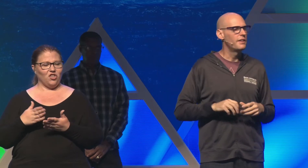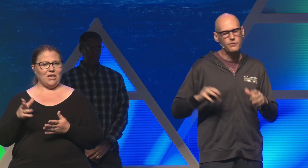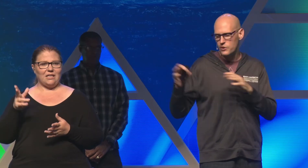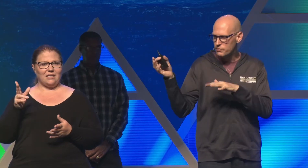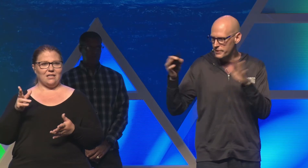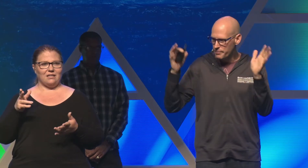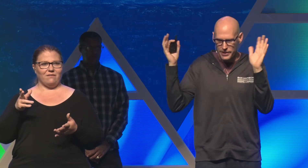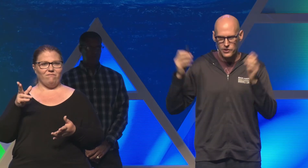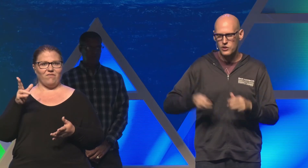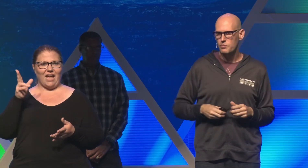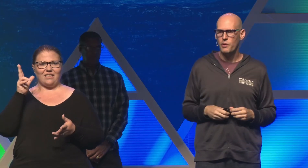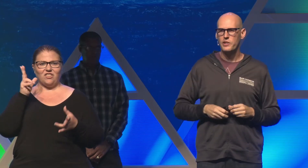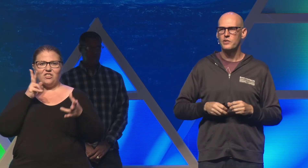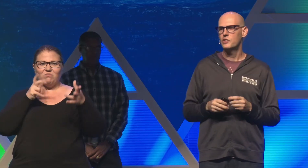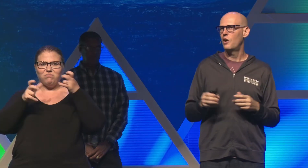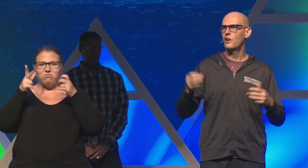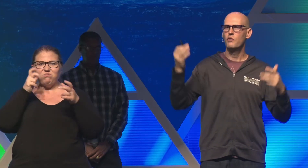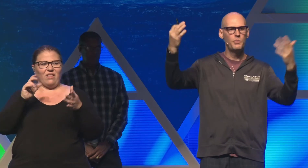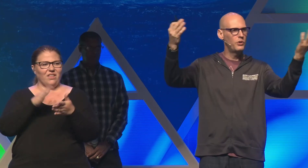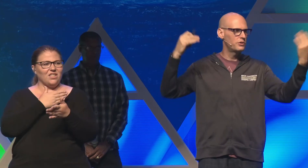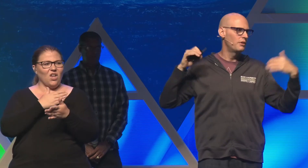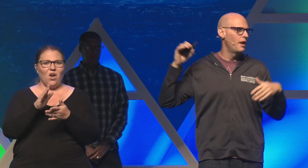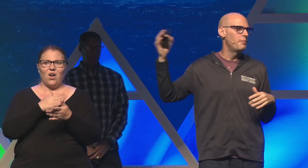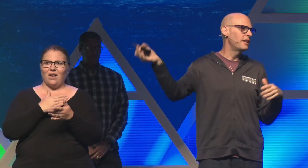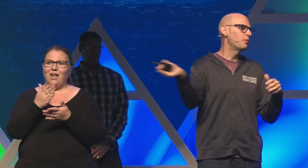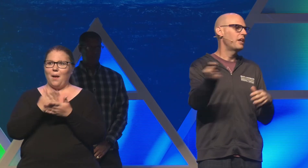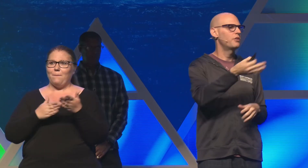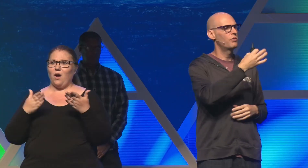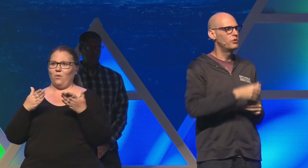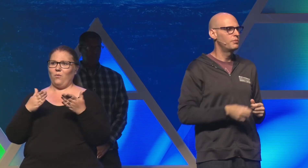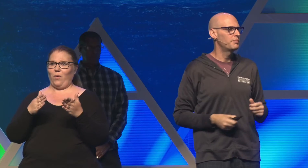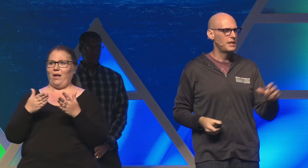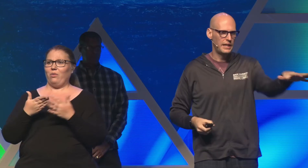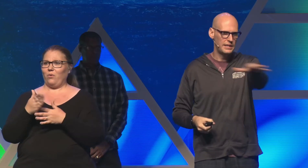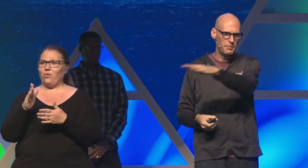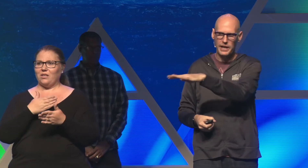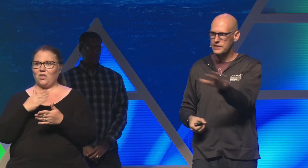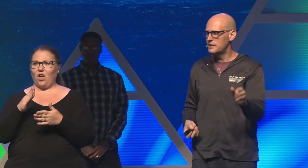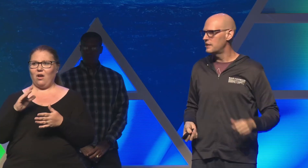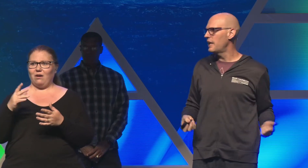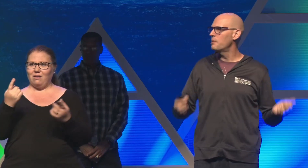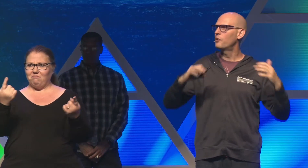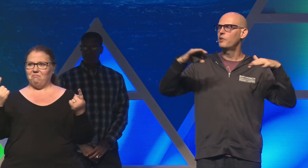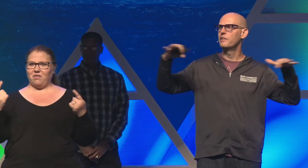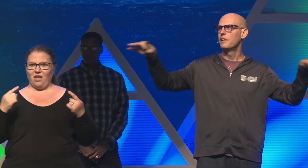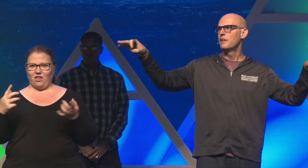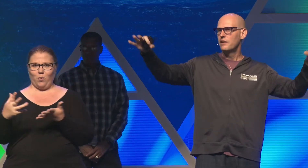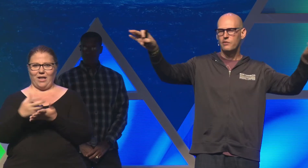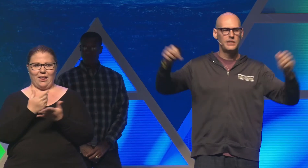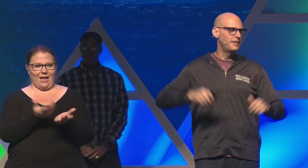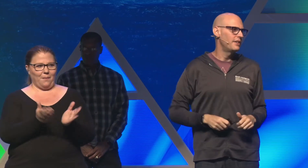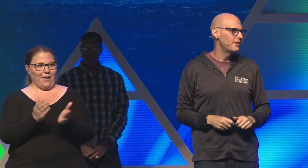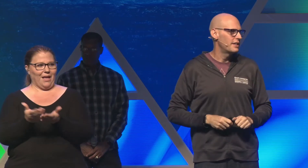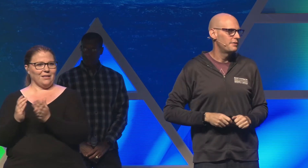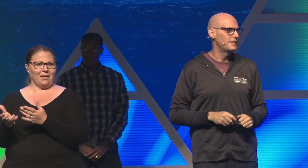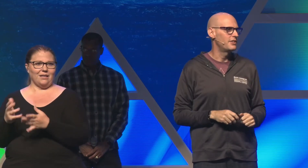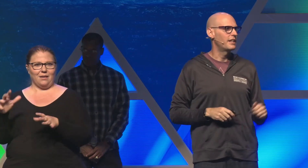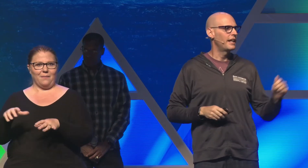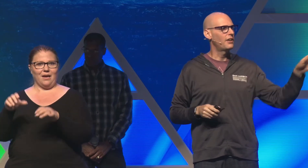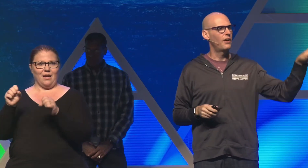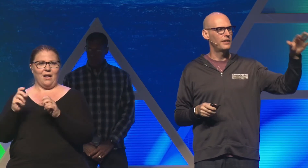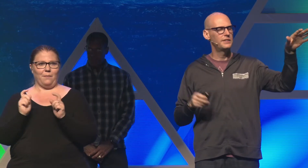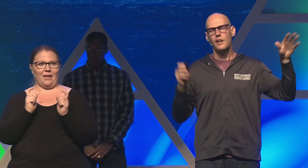and in a minute or two, partway through the song, our room hosts will make their way through the room, collecting the baskets at the table and receiving your gifts